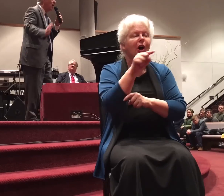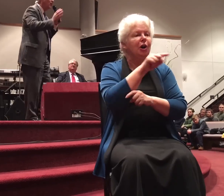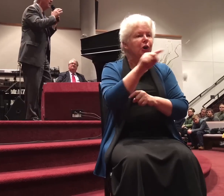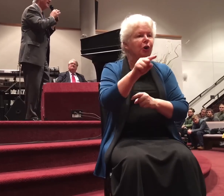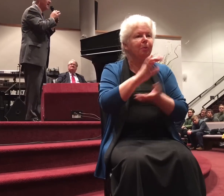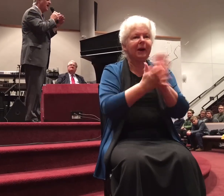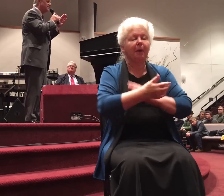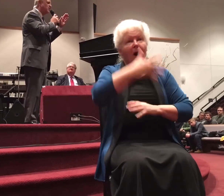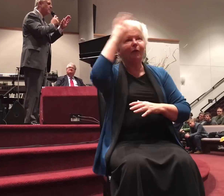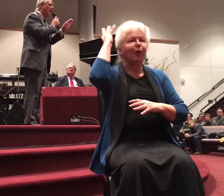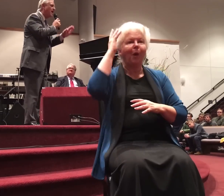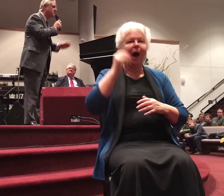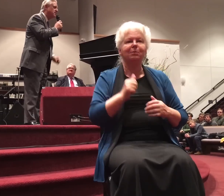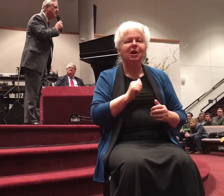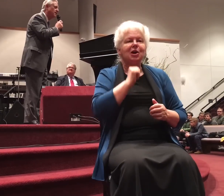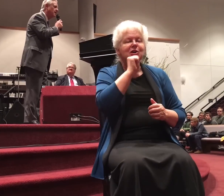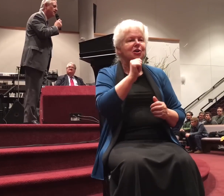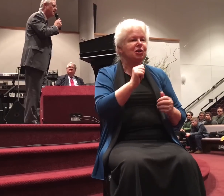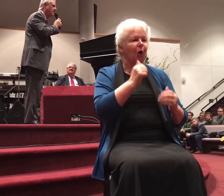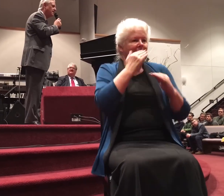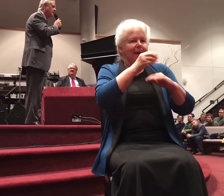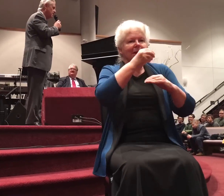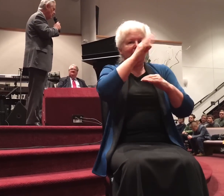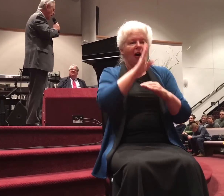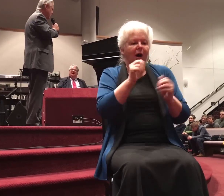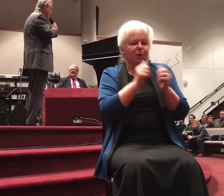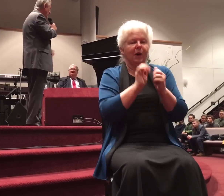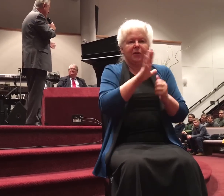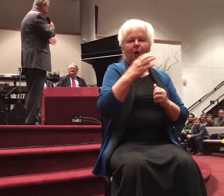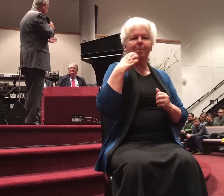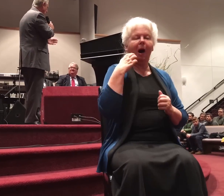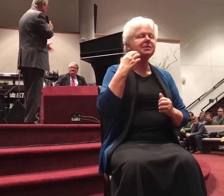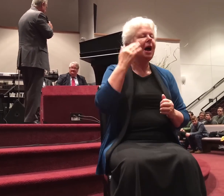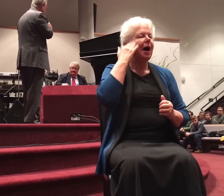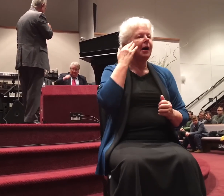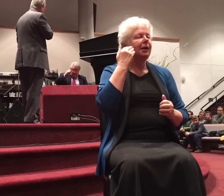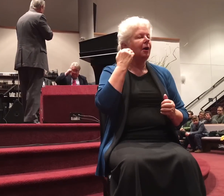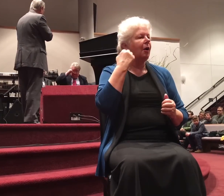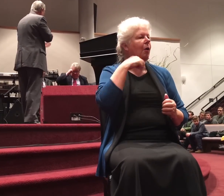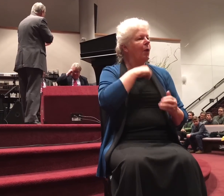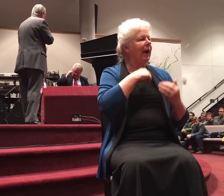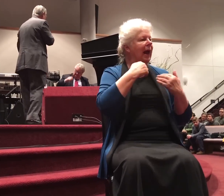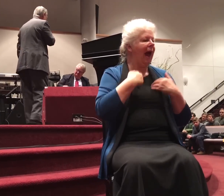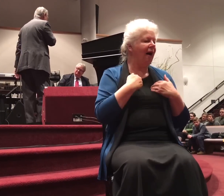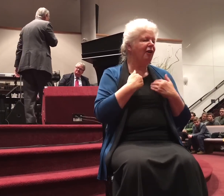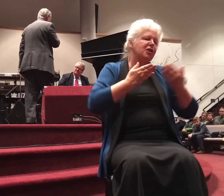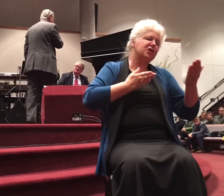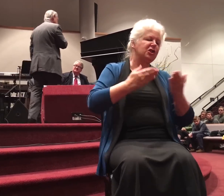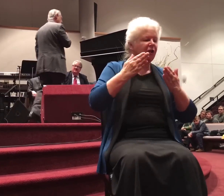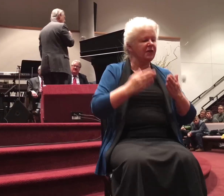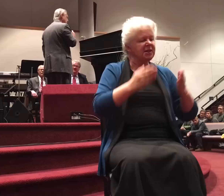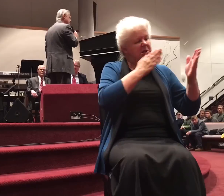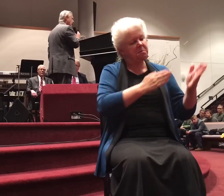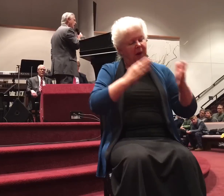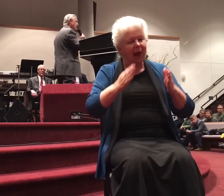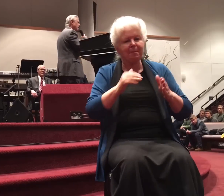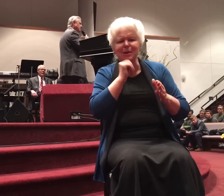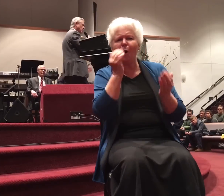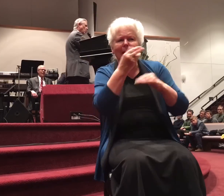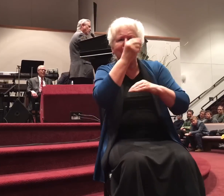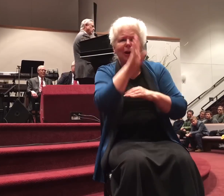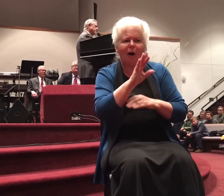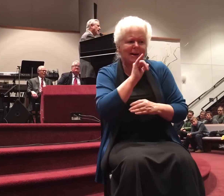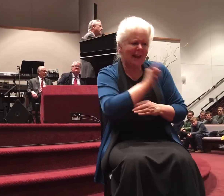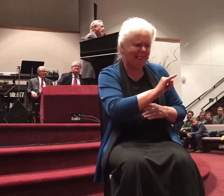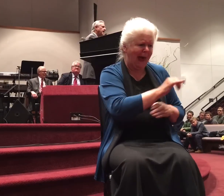mind. Don't limit God to your box. You know, I know we have an order of service and we prepare. But don't limit God